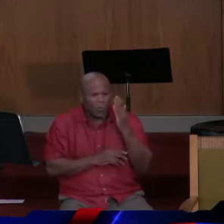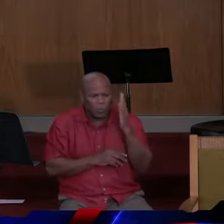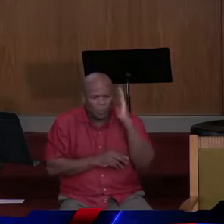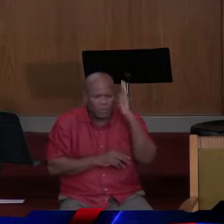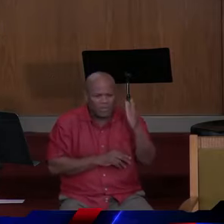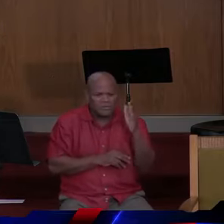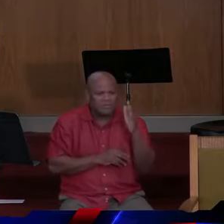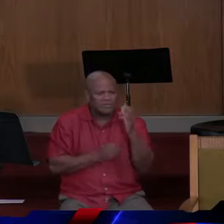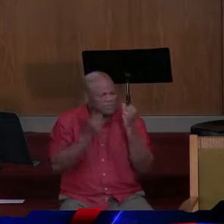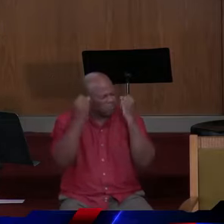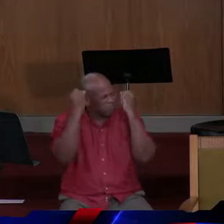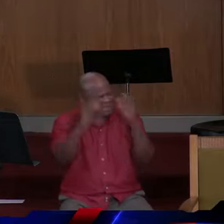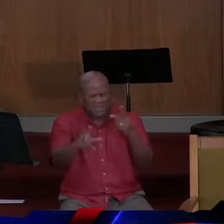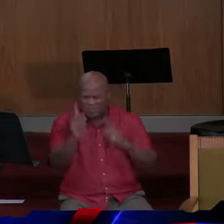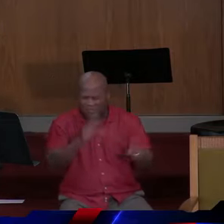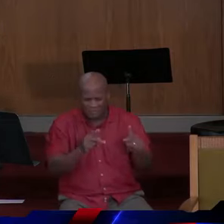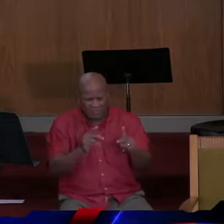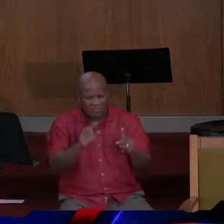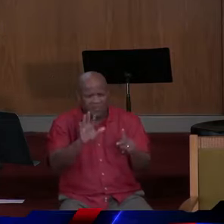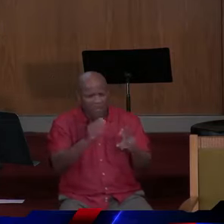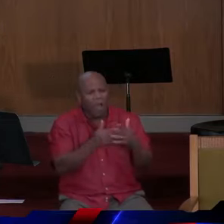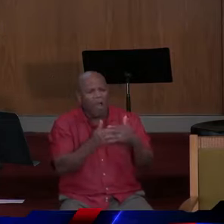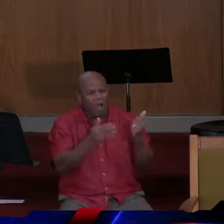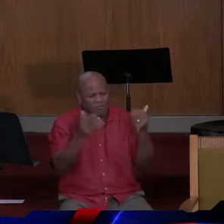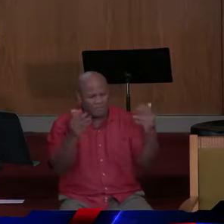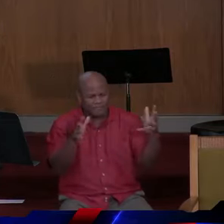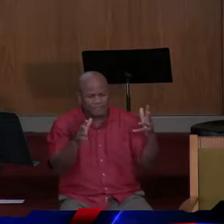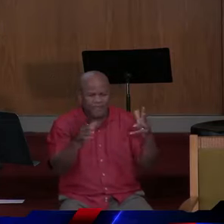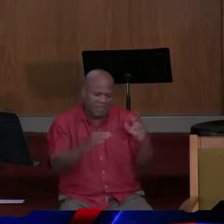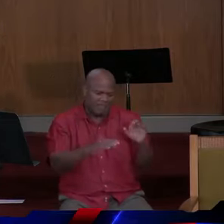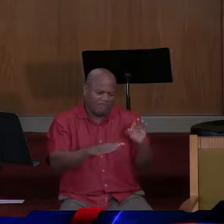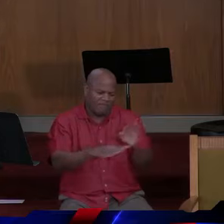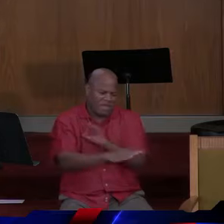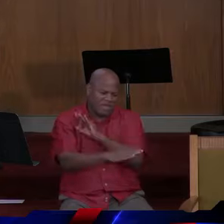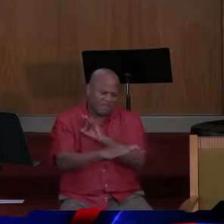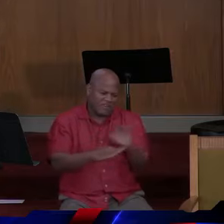us are operating as, stay with me and I'm done, functioning